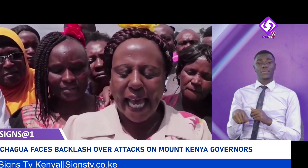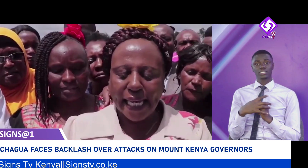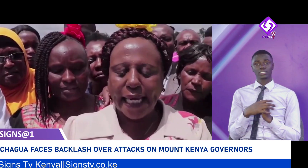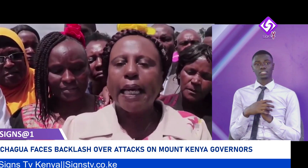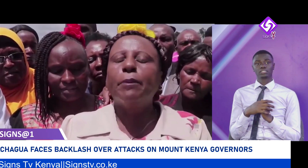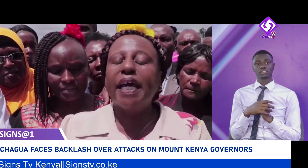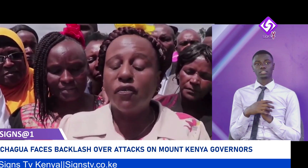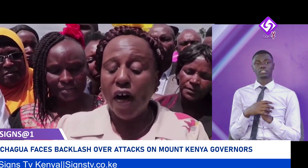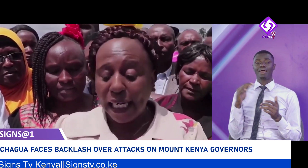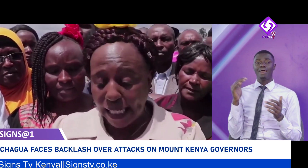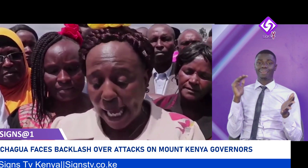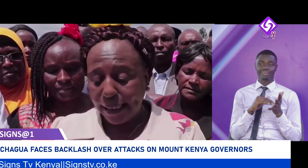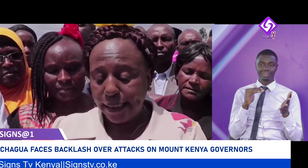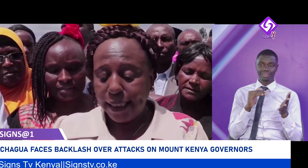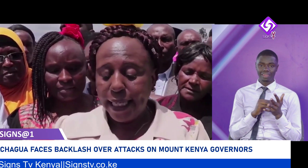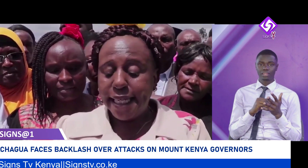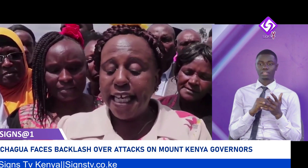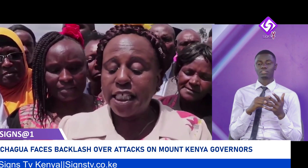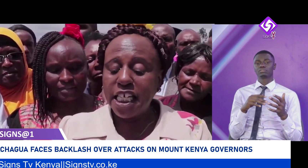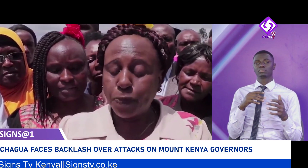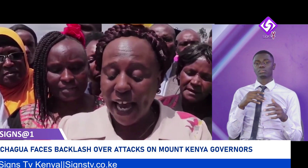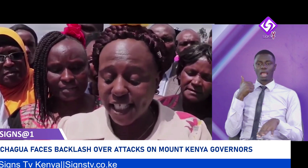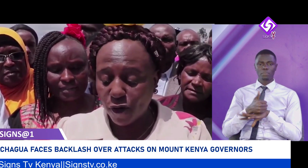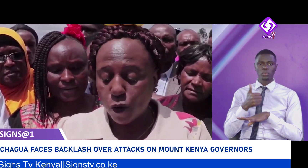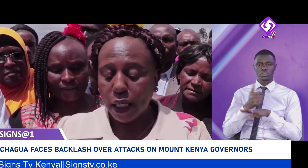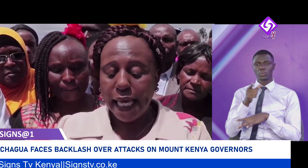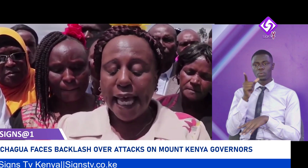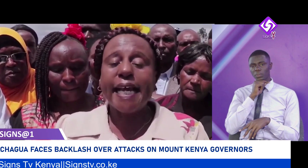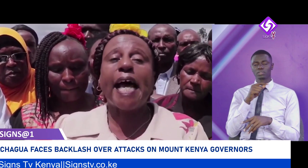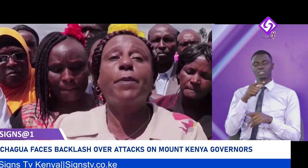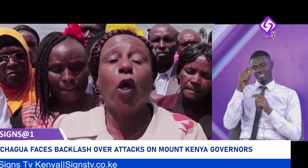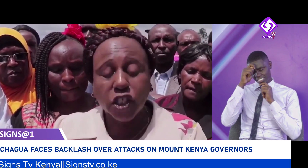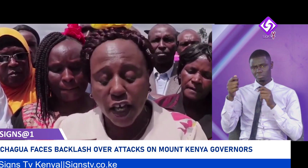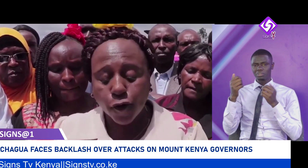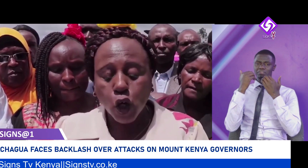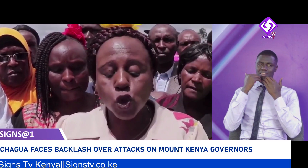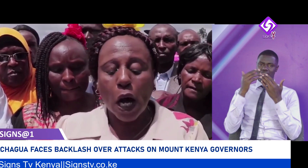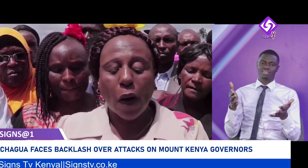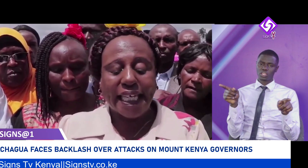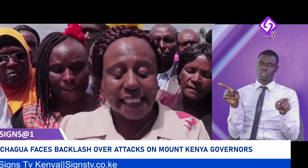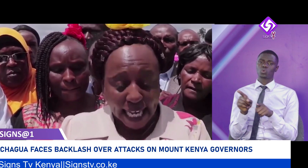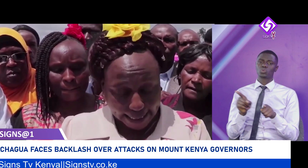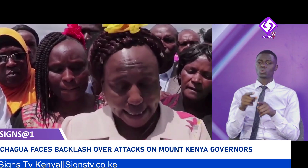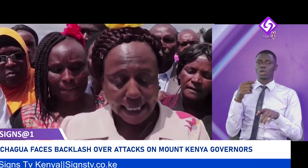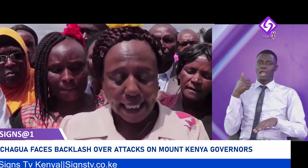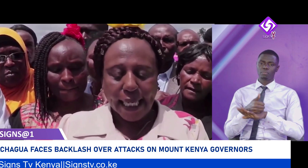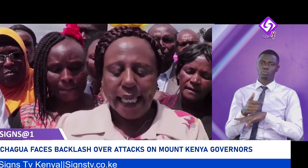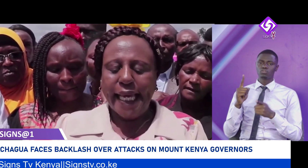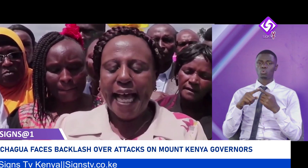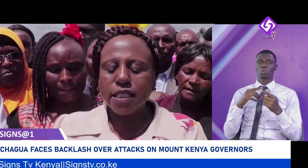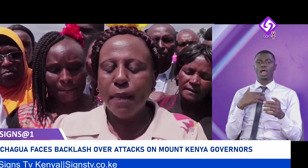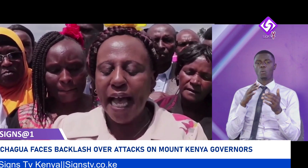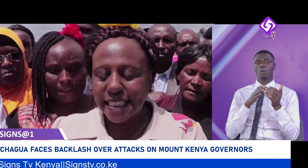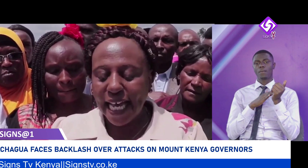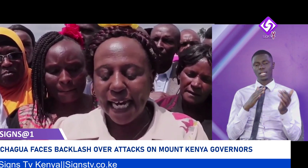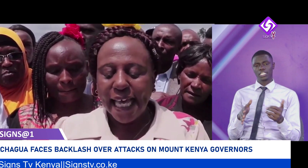again been vulgar, disrespectful, and abusive to our leaders. He has mastered